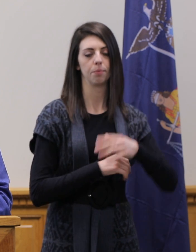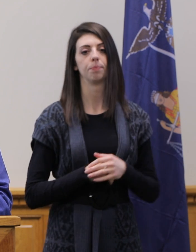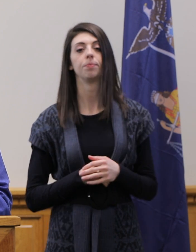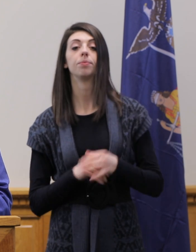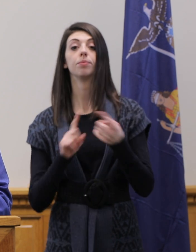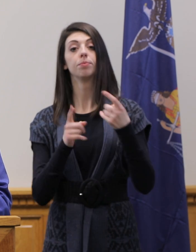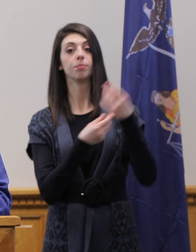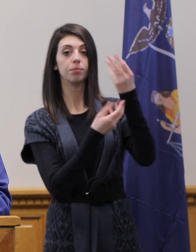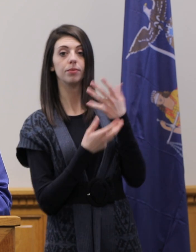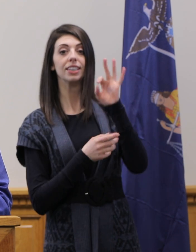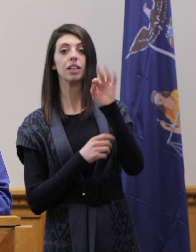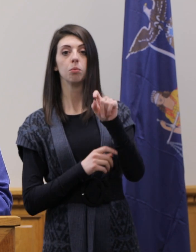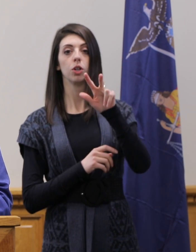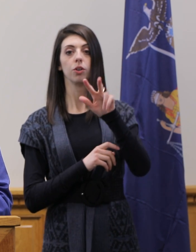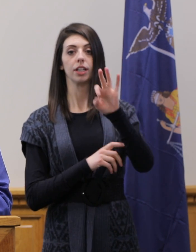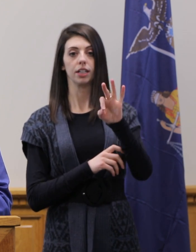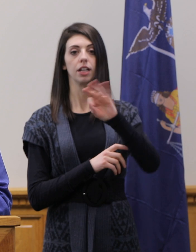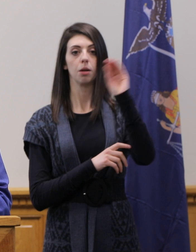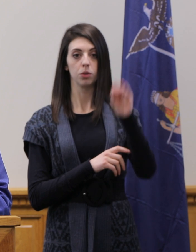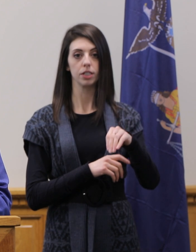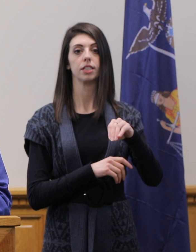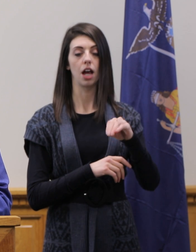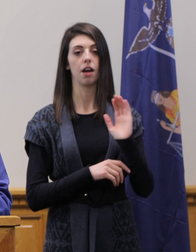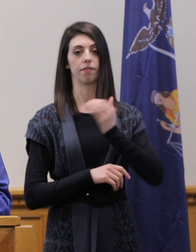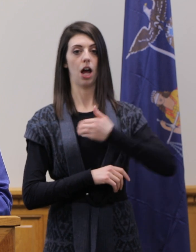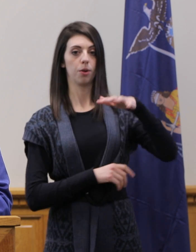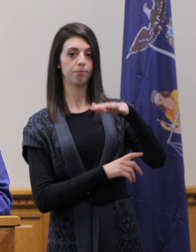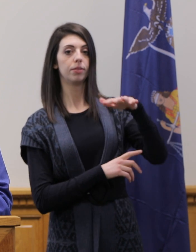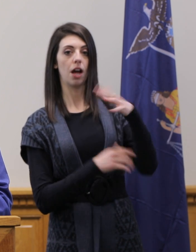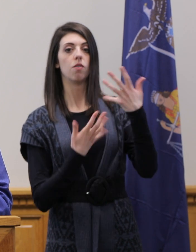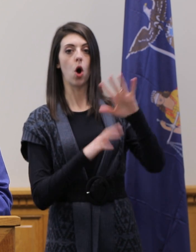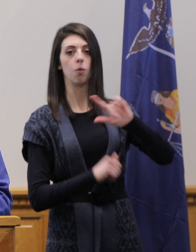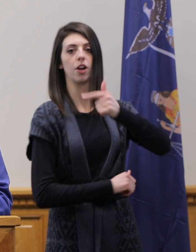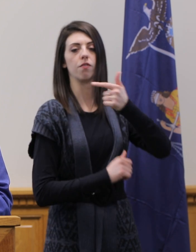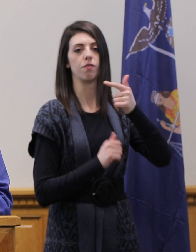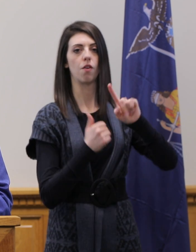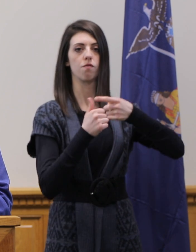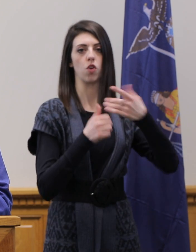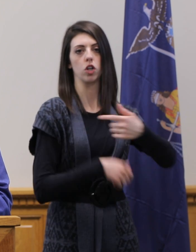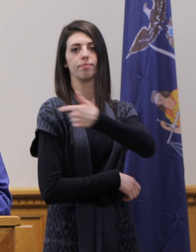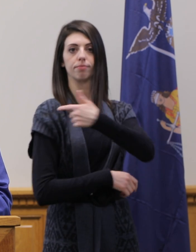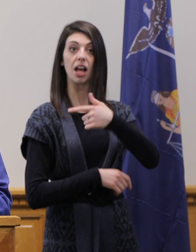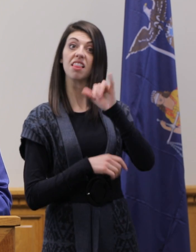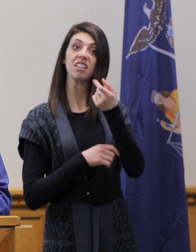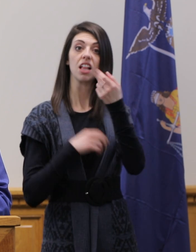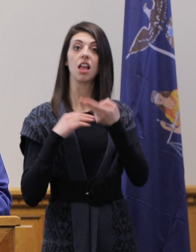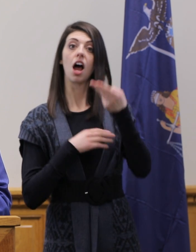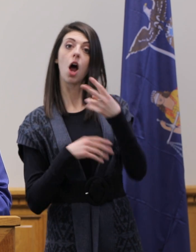9.39% of Oswego County residents have received their first COVID vaccination. This is slightly higher than the statewide average